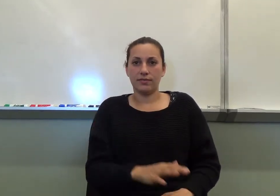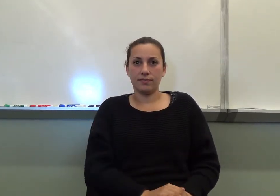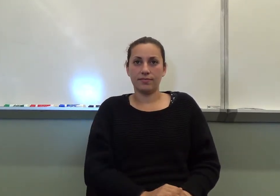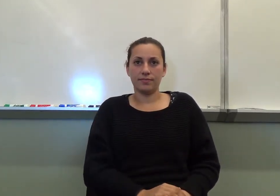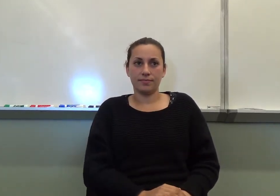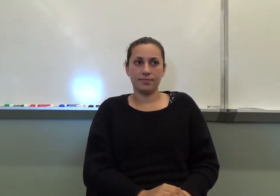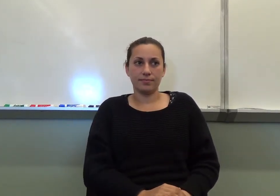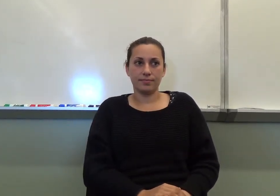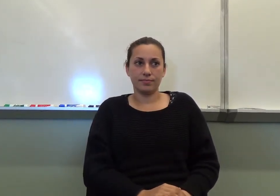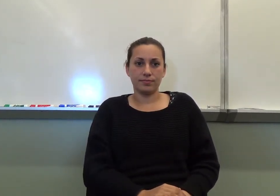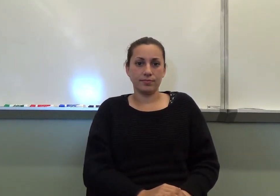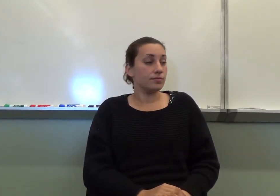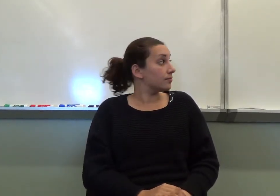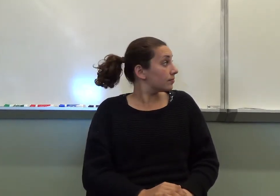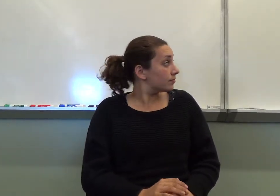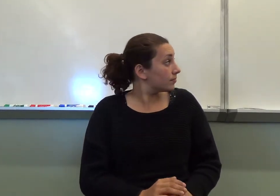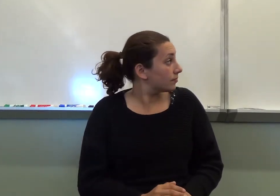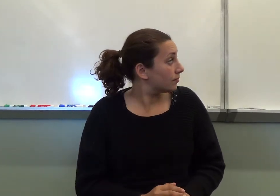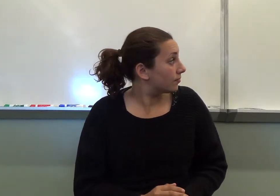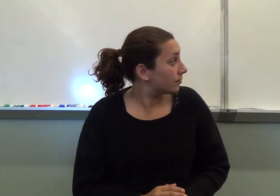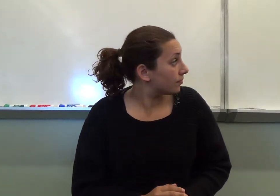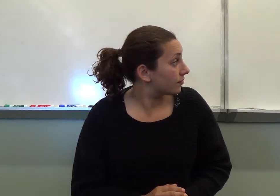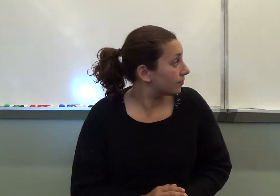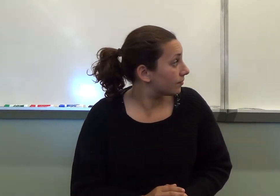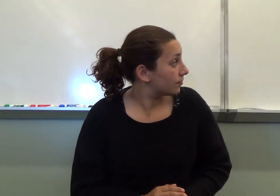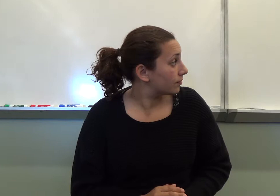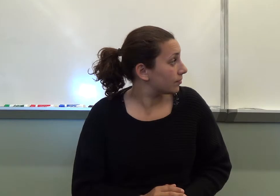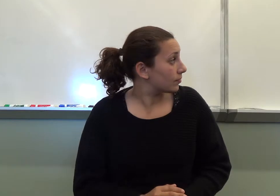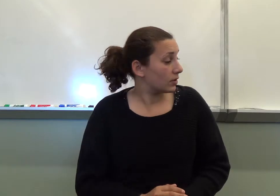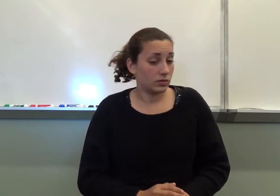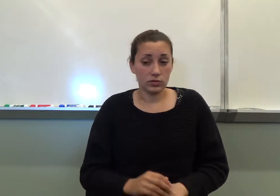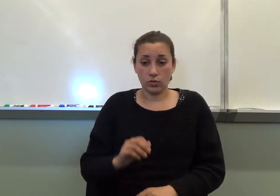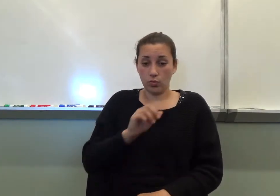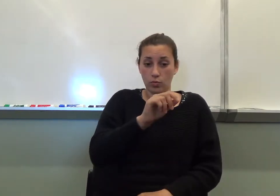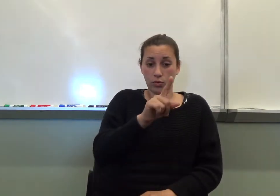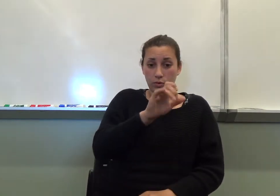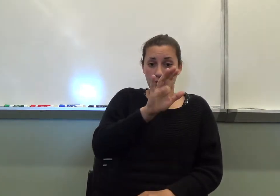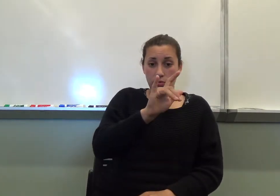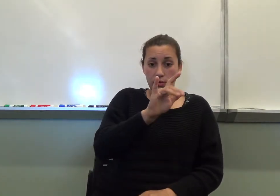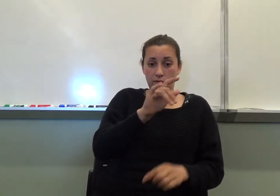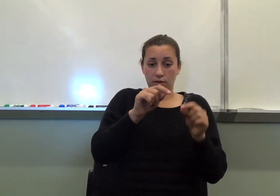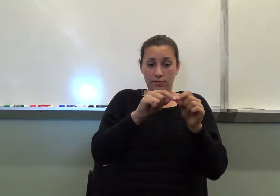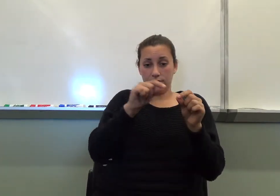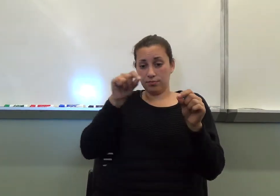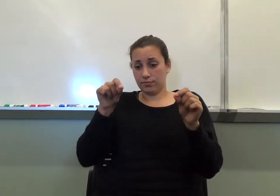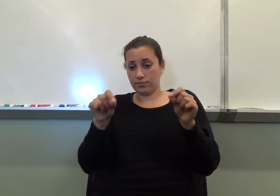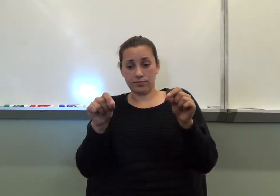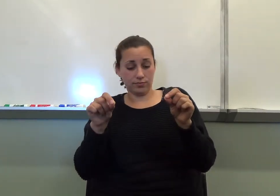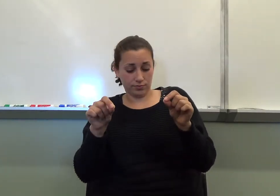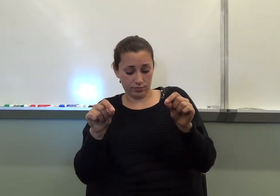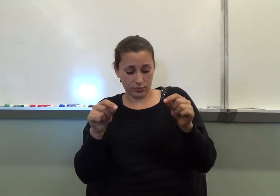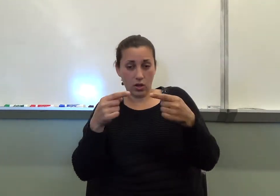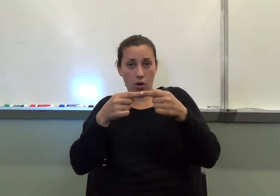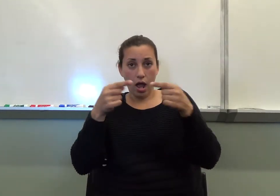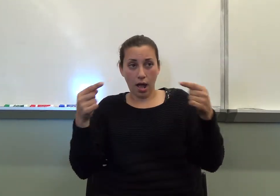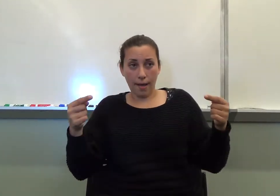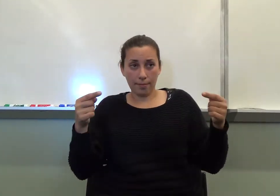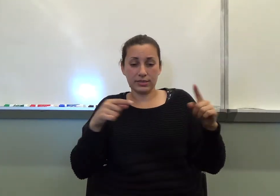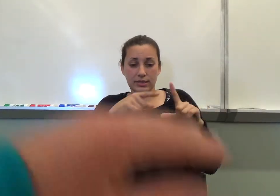Now these two are vertical angles because they're opposite each other in an intersection, so this is 55. So we've got all four of